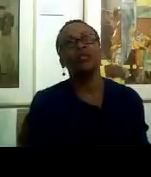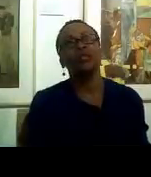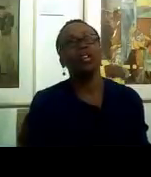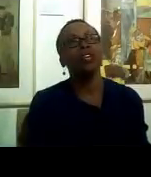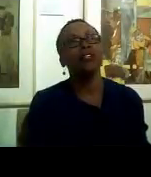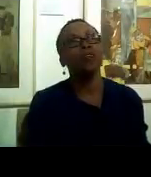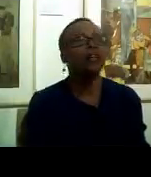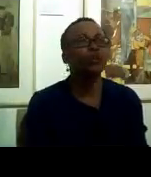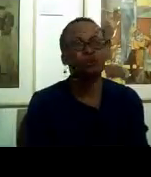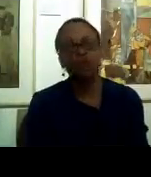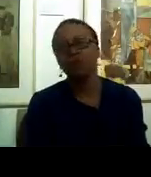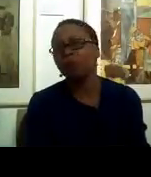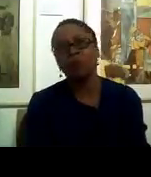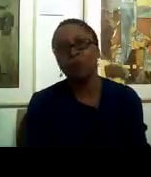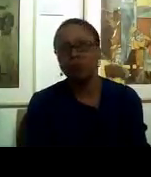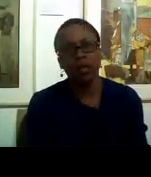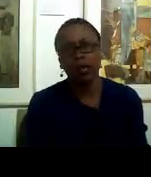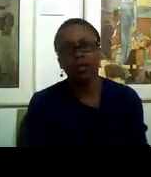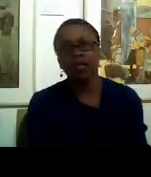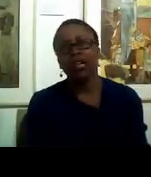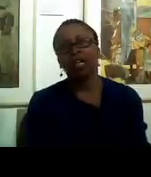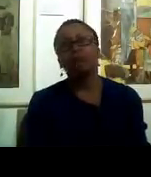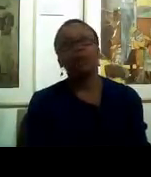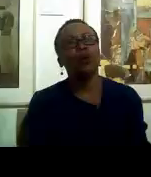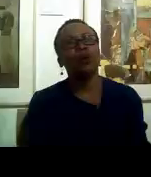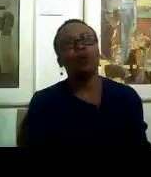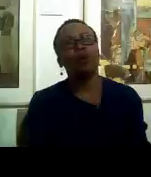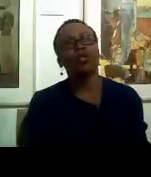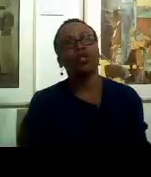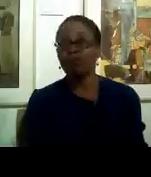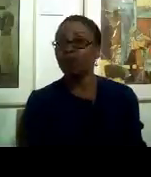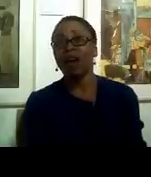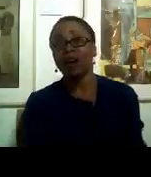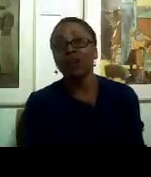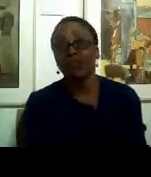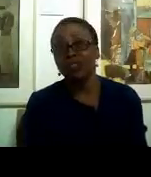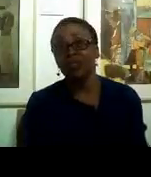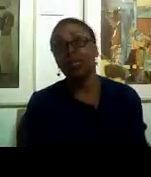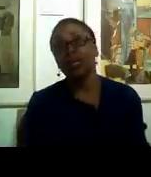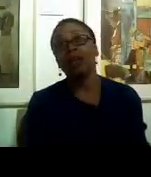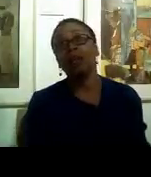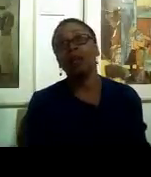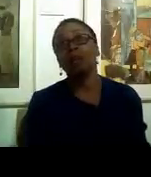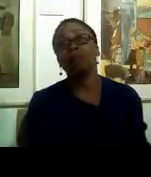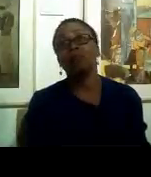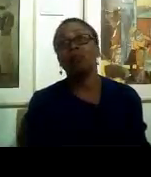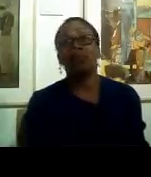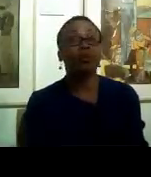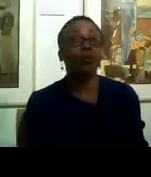his mastery of so many different medium. Bearden was a songwriter. He authored a book, a